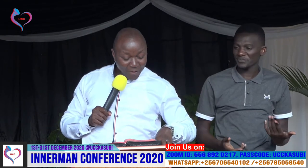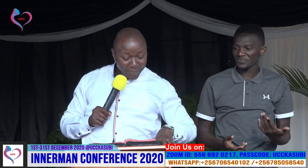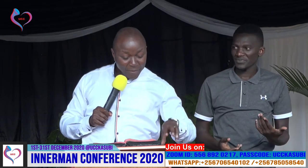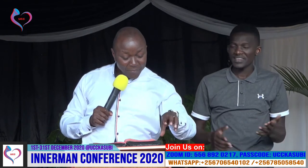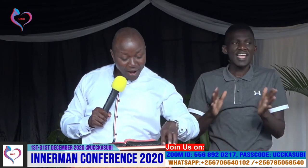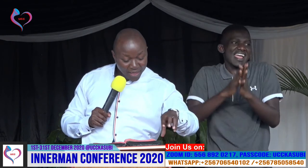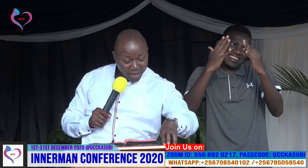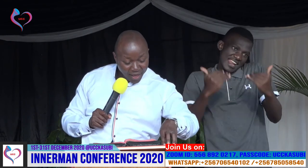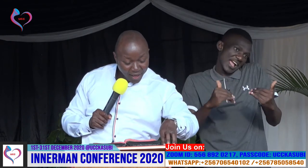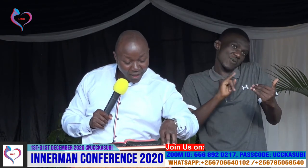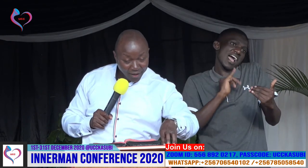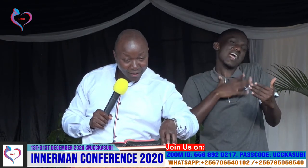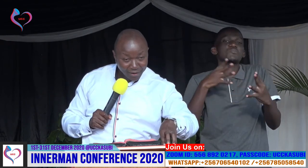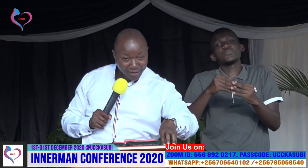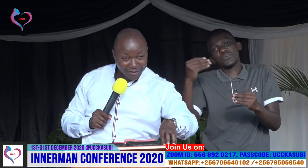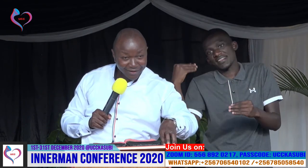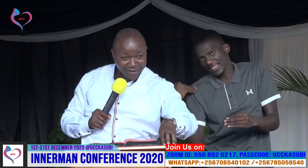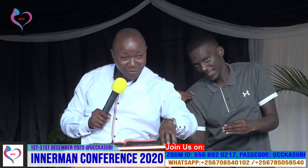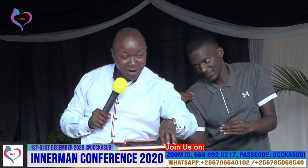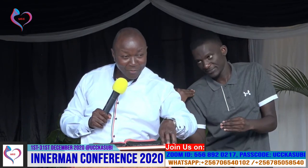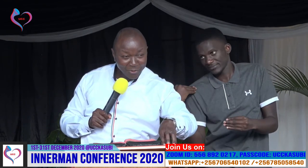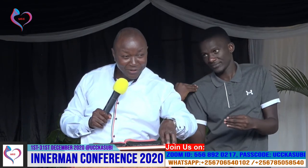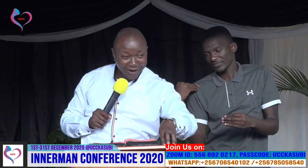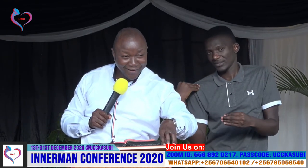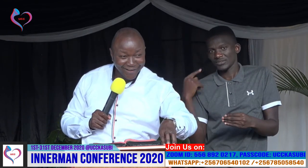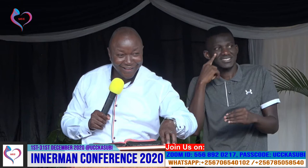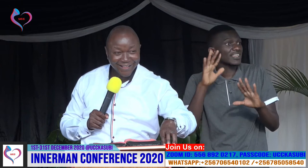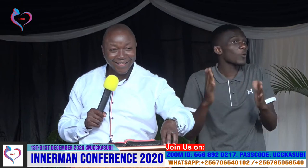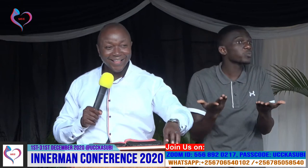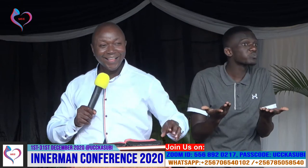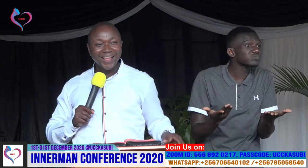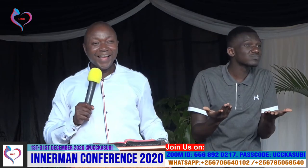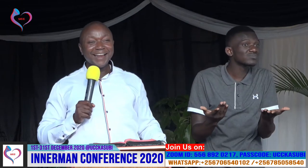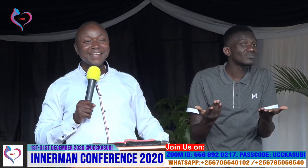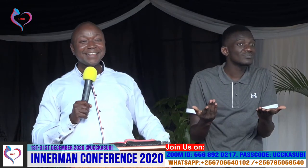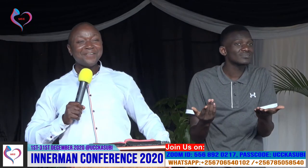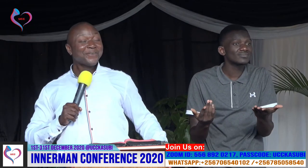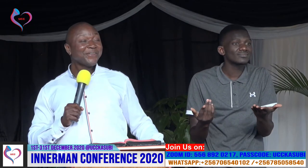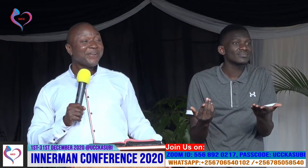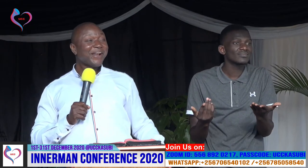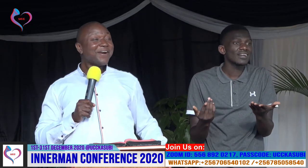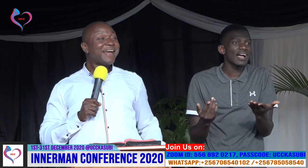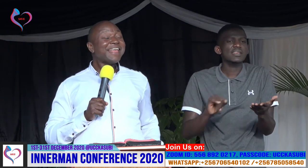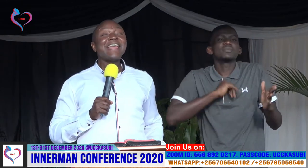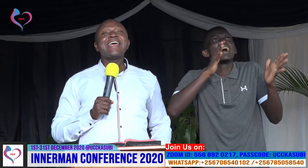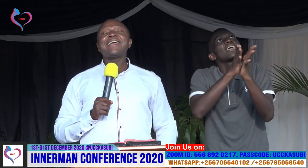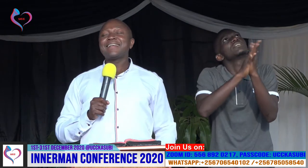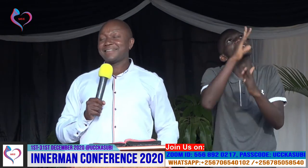And now I'm a brother. Katindi wa Luganda. All about you. How do you see Jesus?